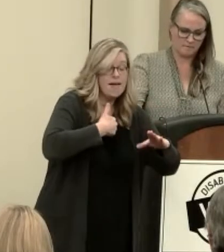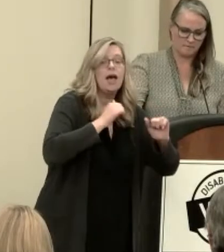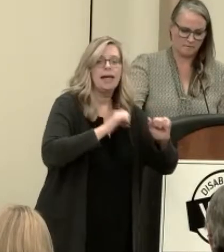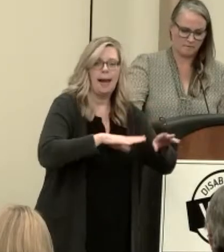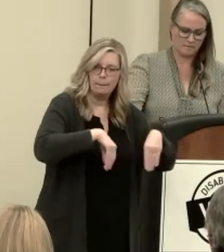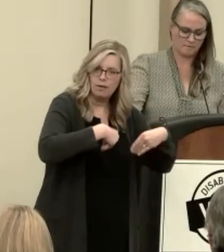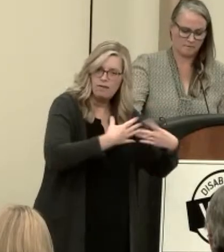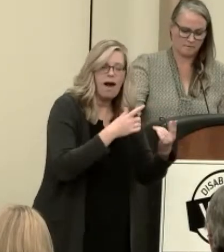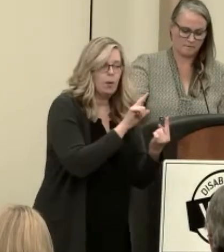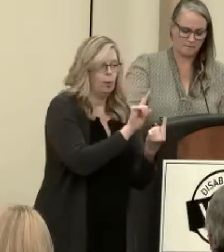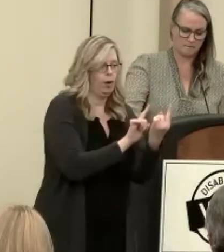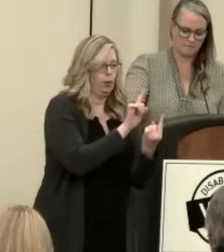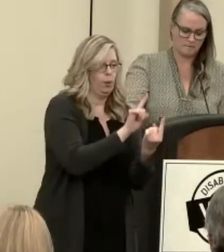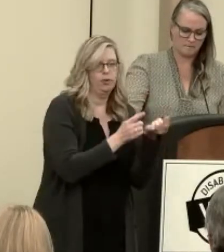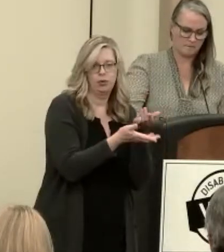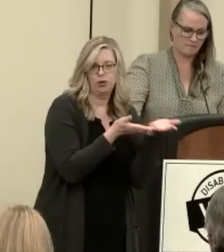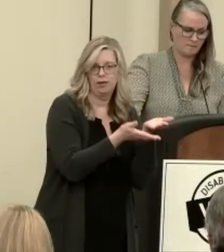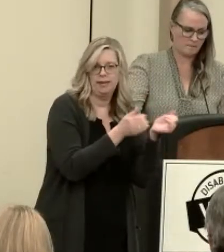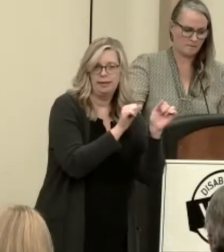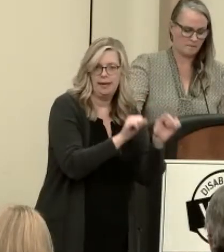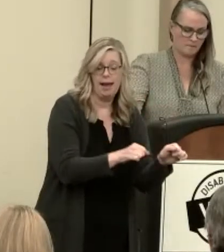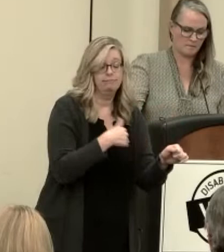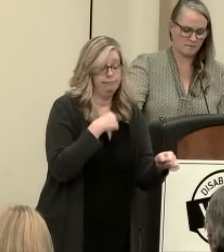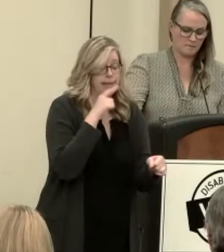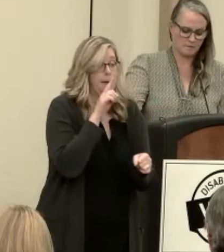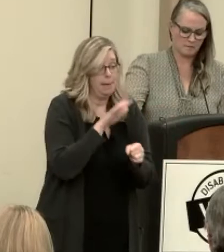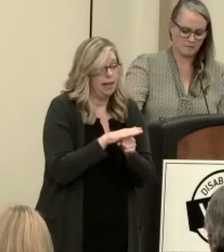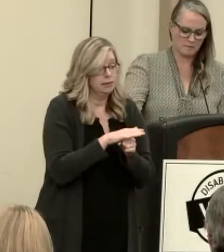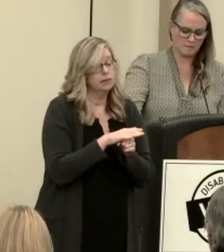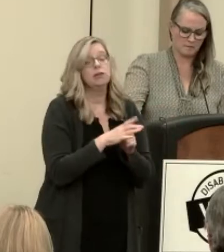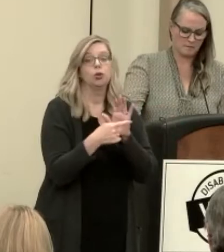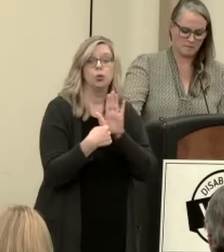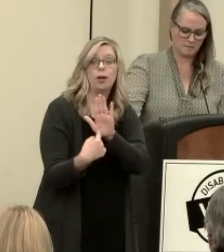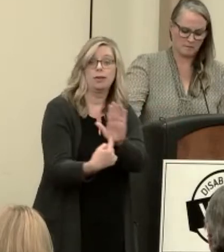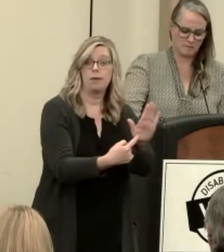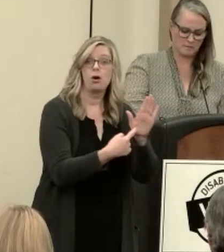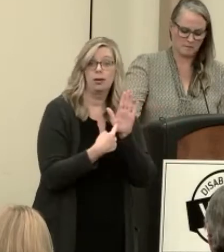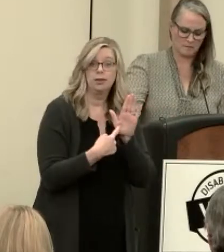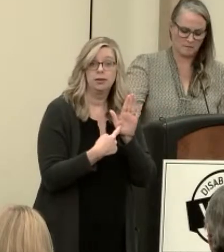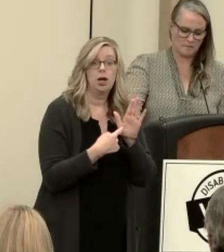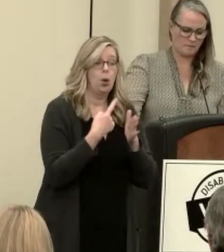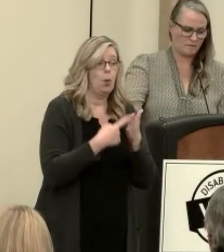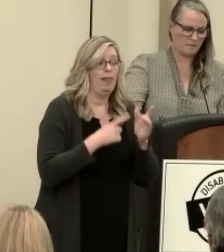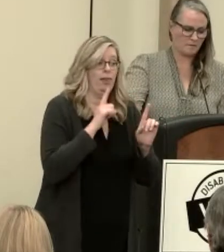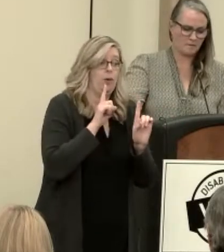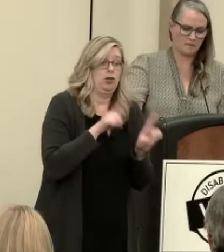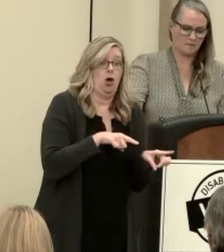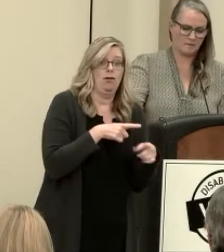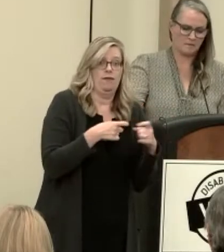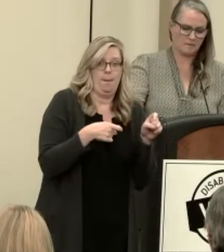intense one-on-one services. And I commit to being transparent about the results of that pilot